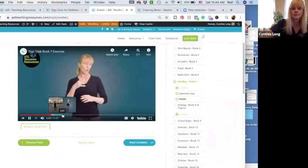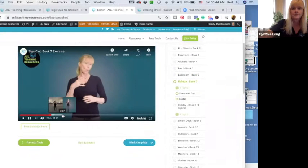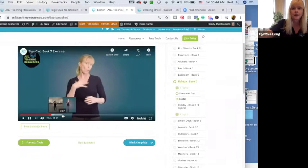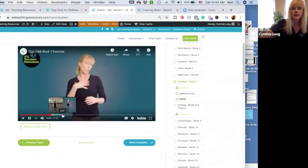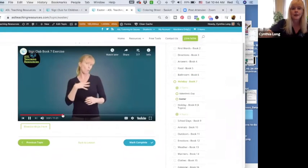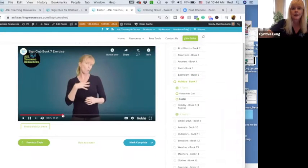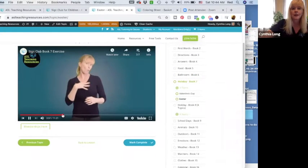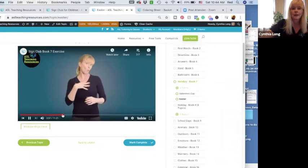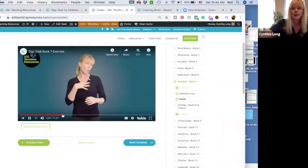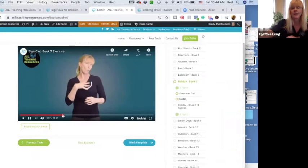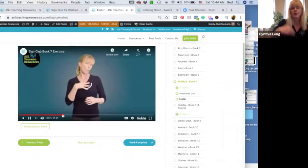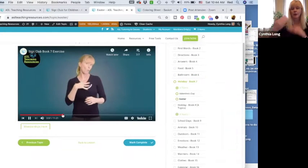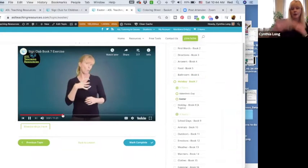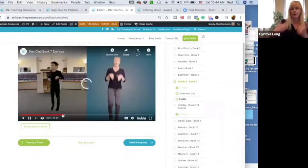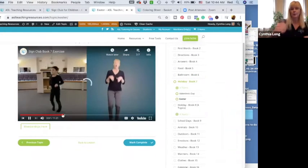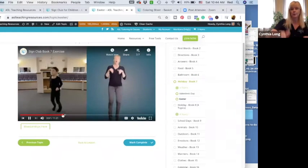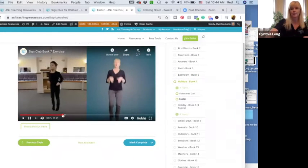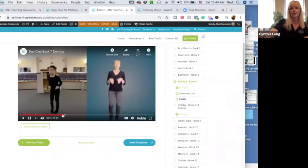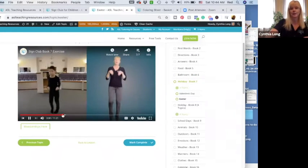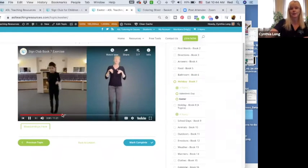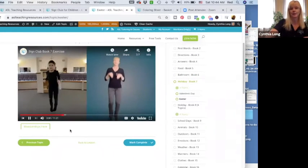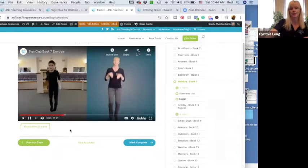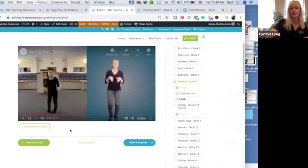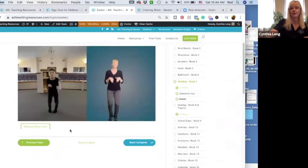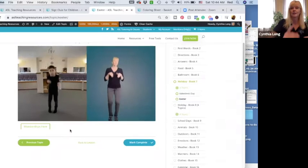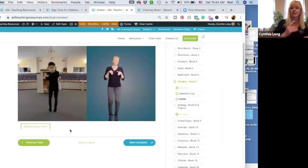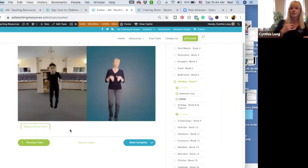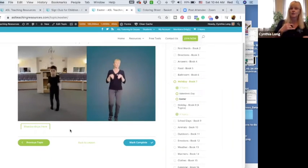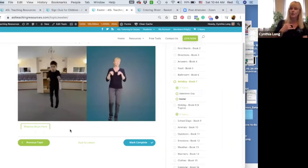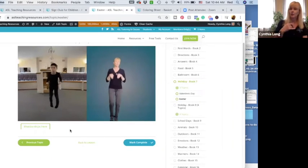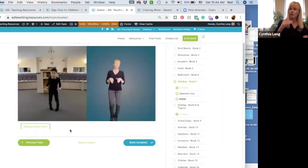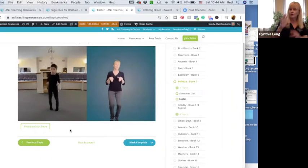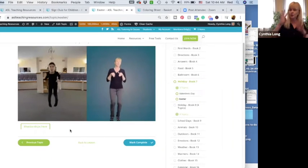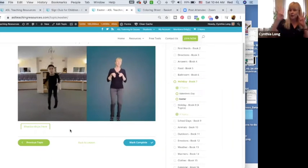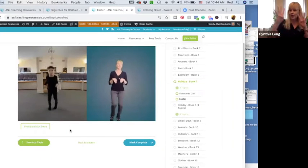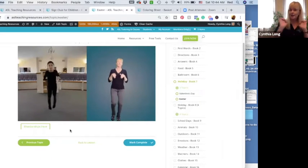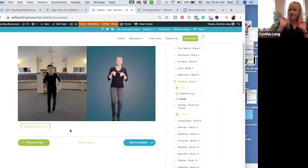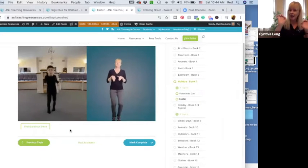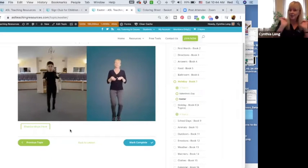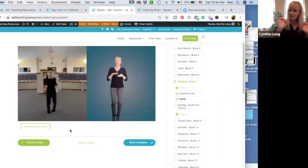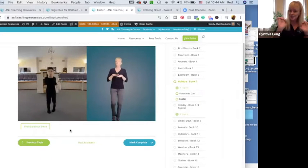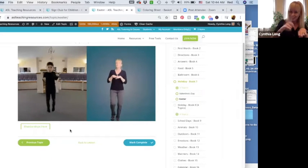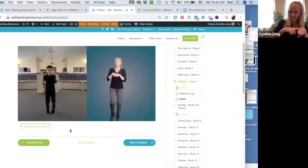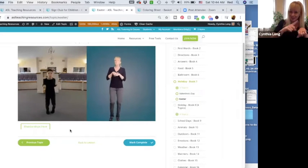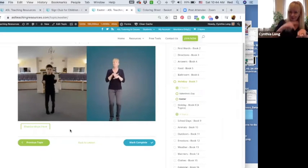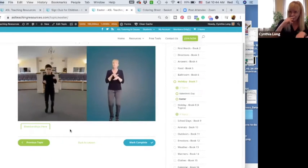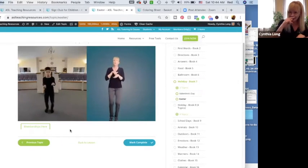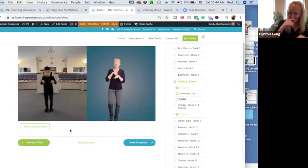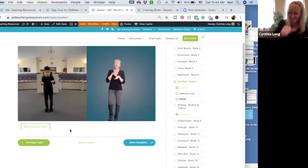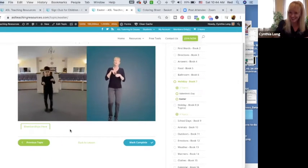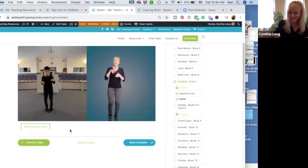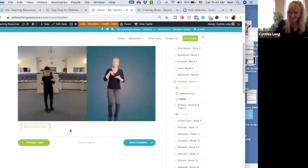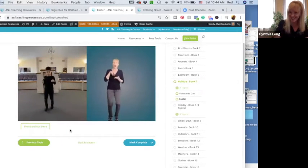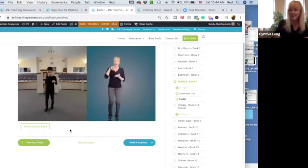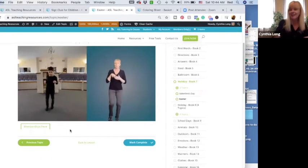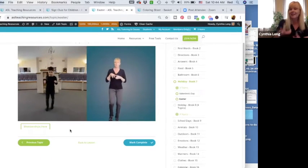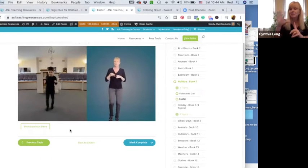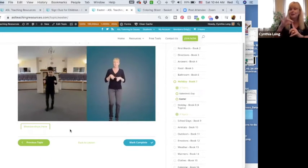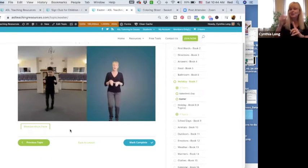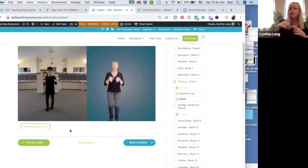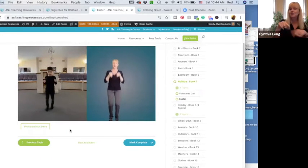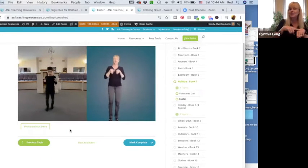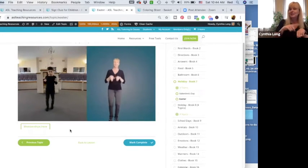Rabbit Whistle. And then here we go. Okay, here we go. So we created an exercise time for the